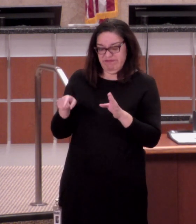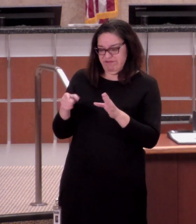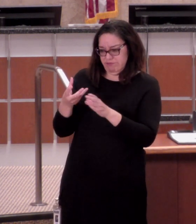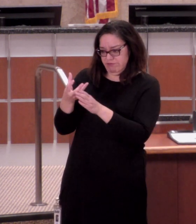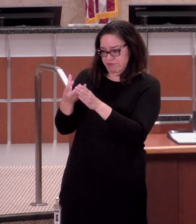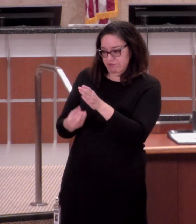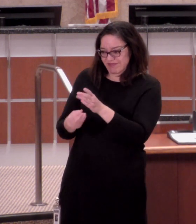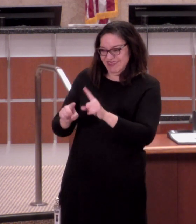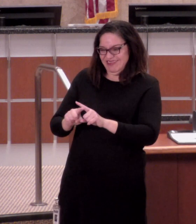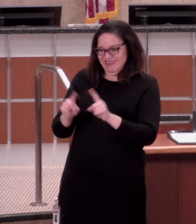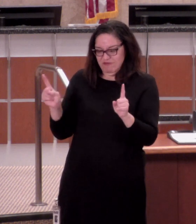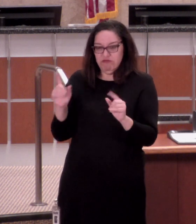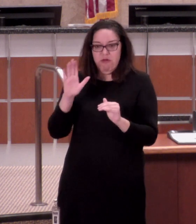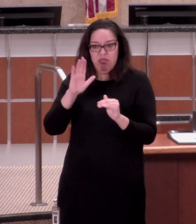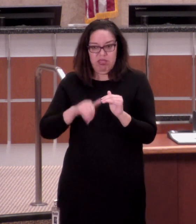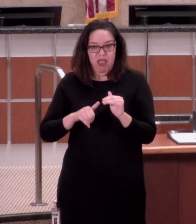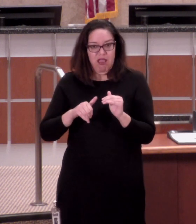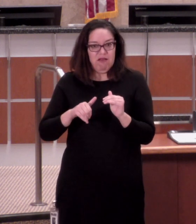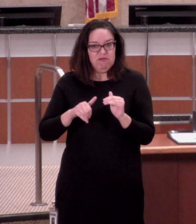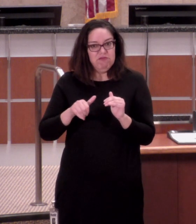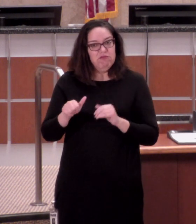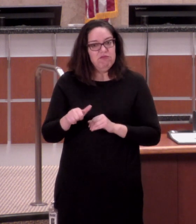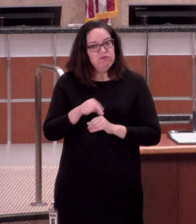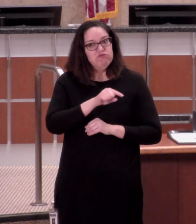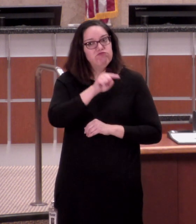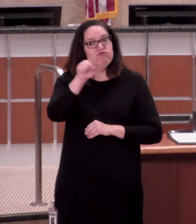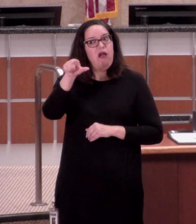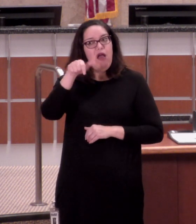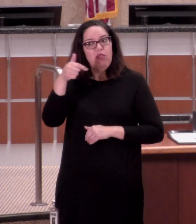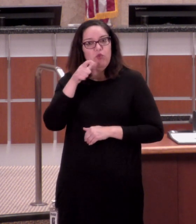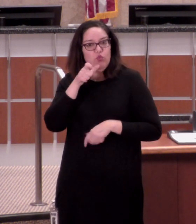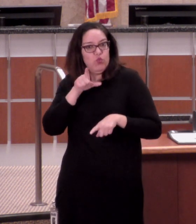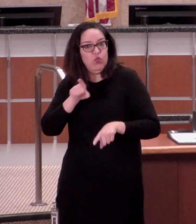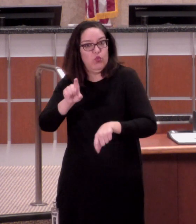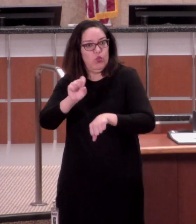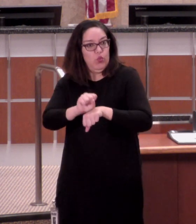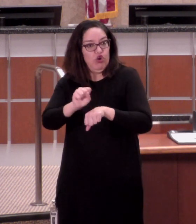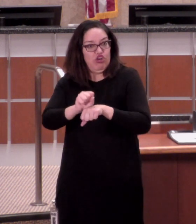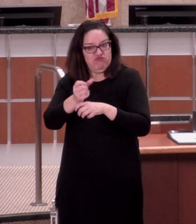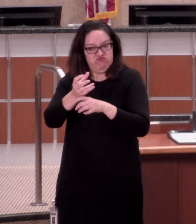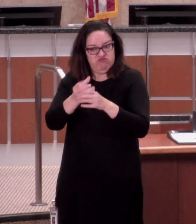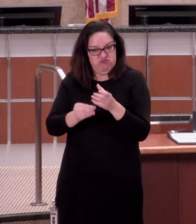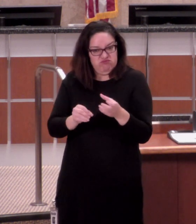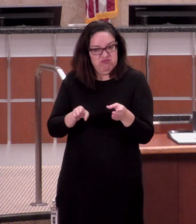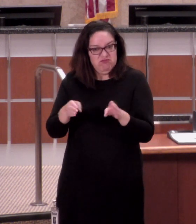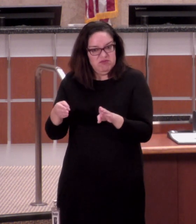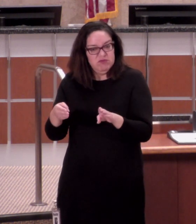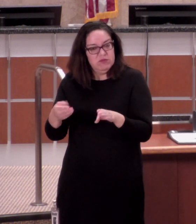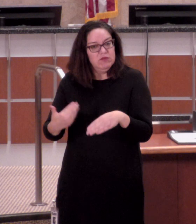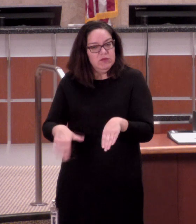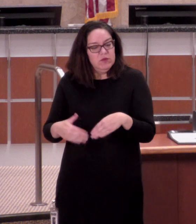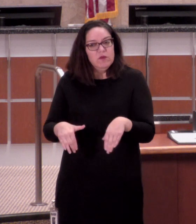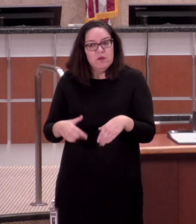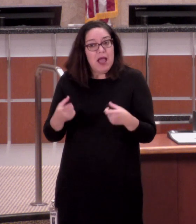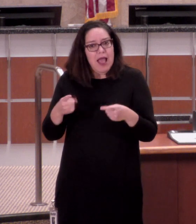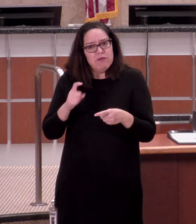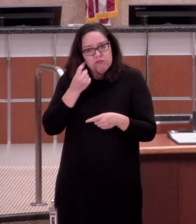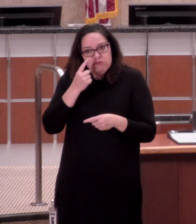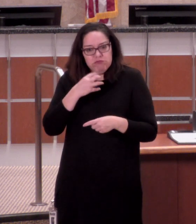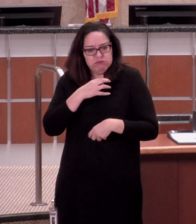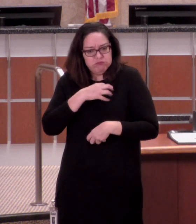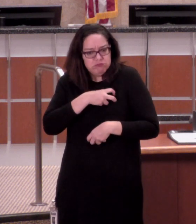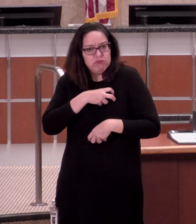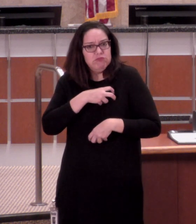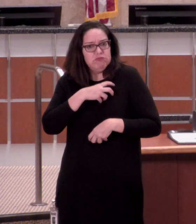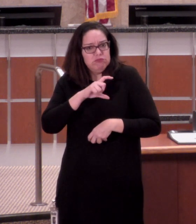experienced. And when this normally happens, there is a huge, that we are a very, very tight-knit family. And there is